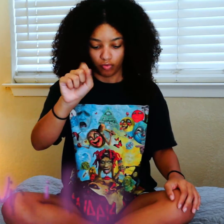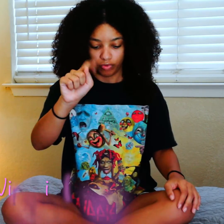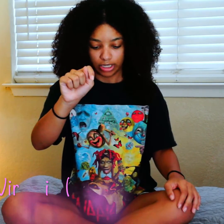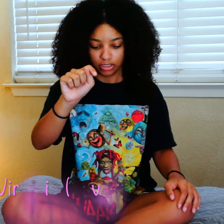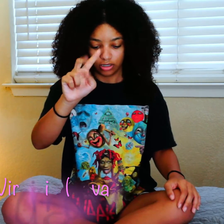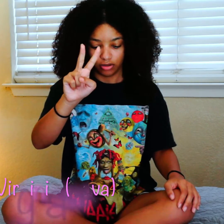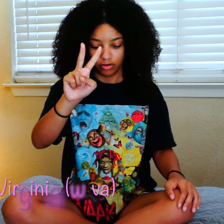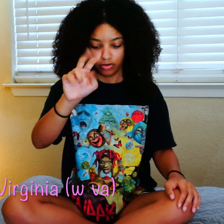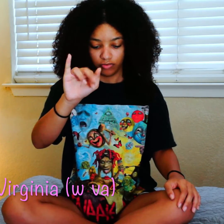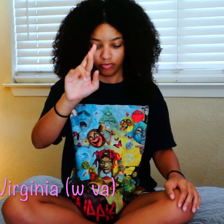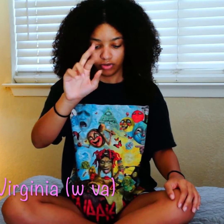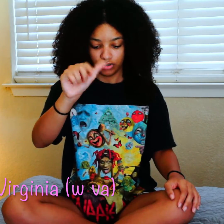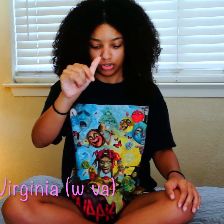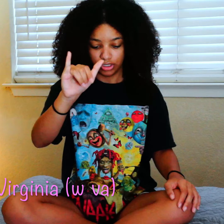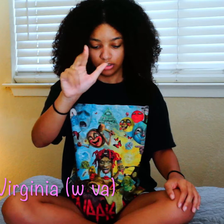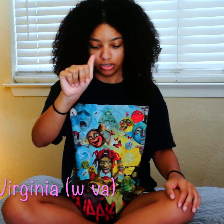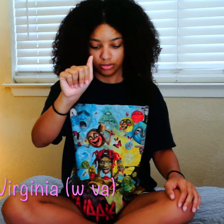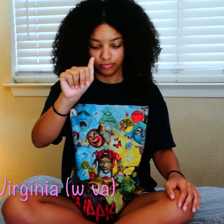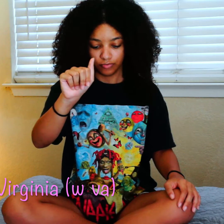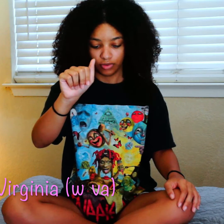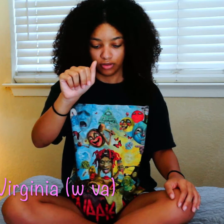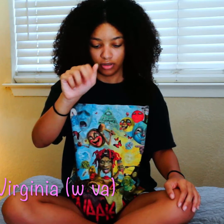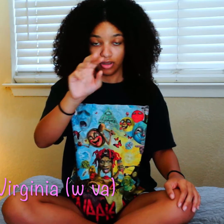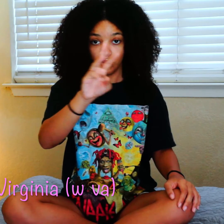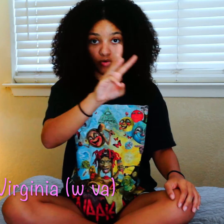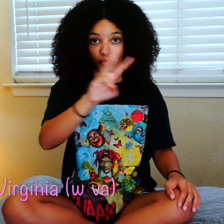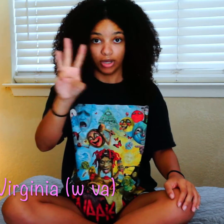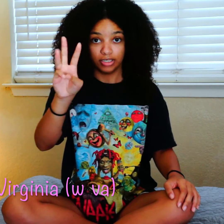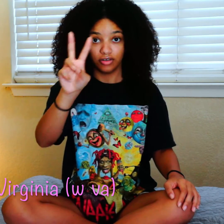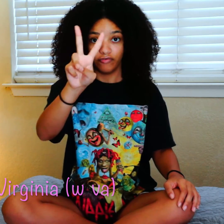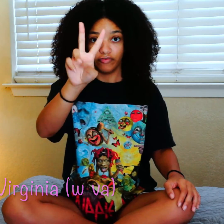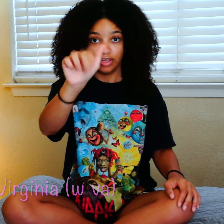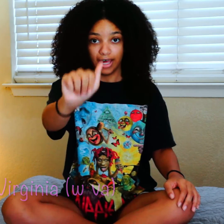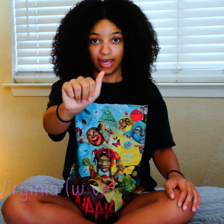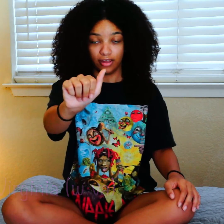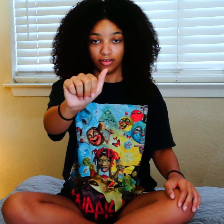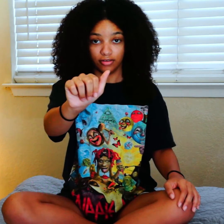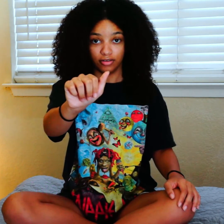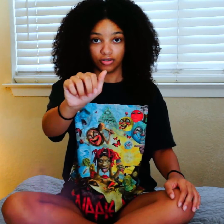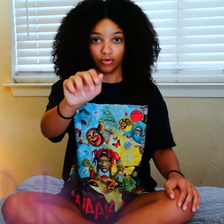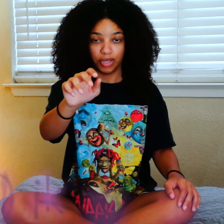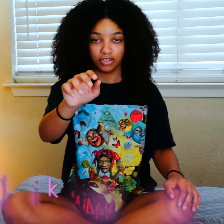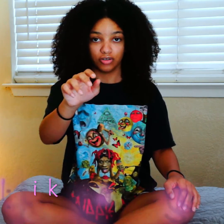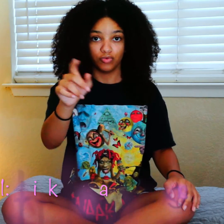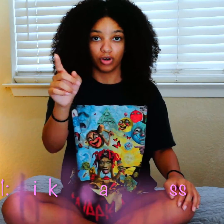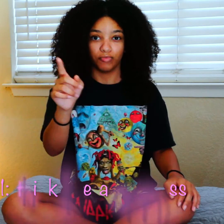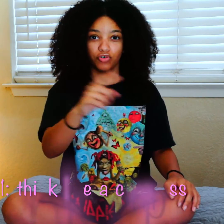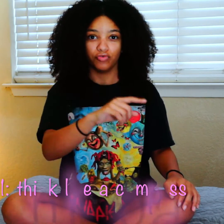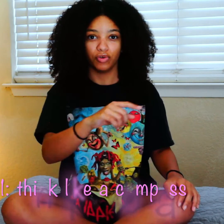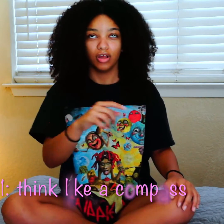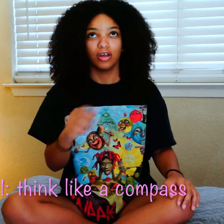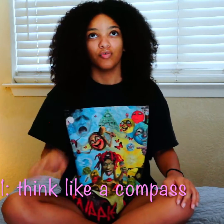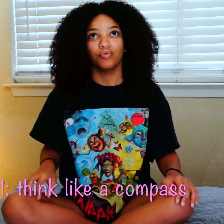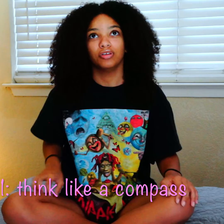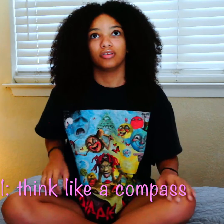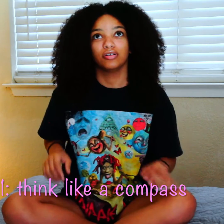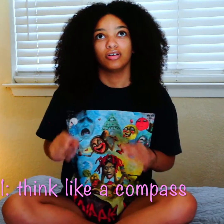West Virginia. West VA. So basically you want to move with